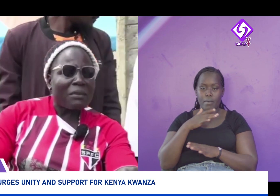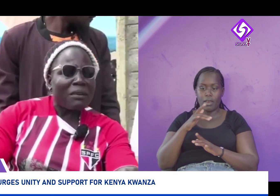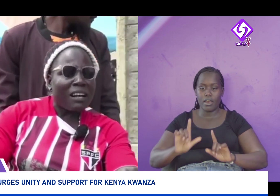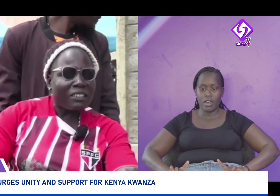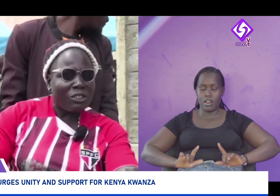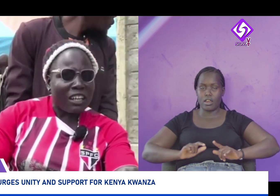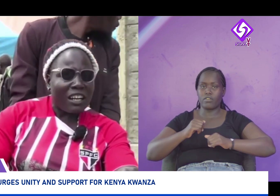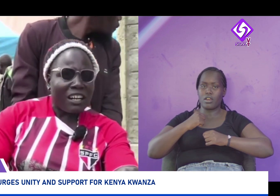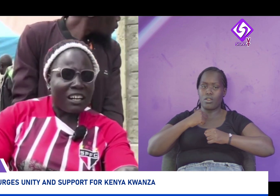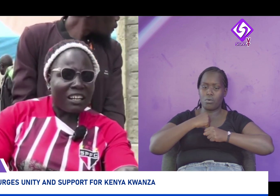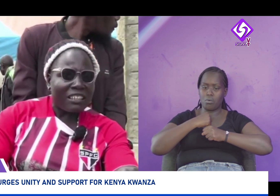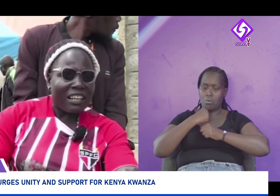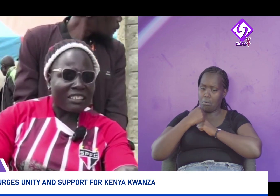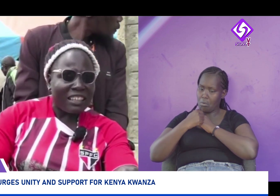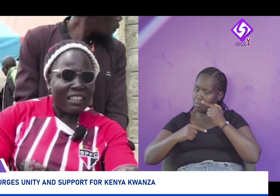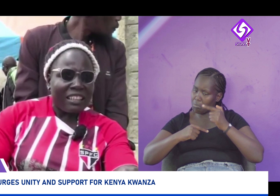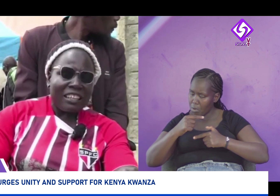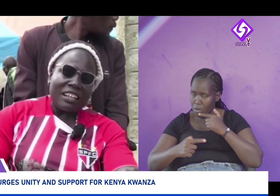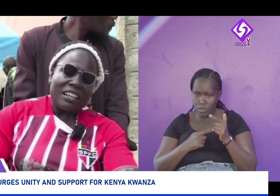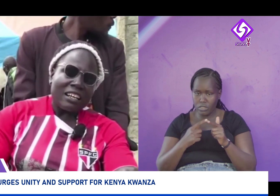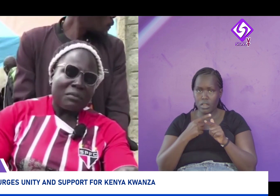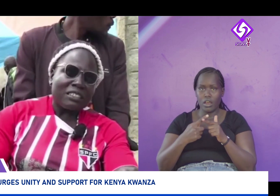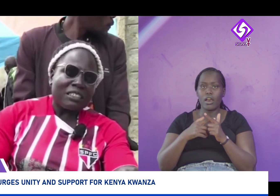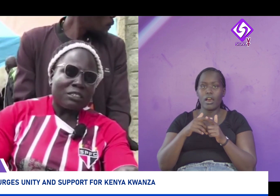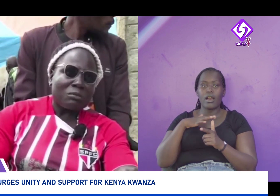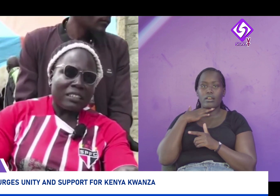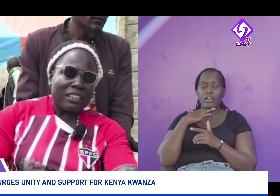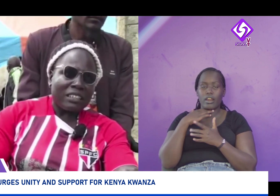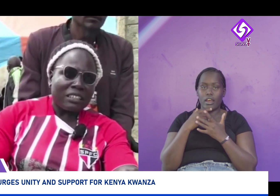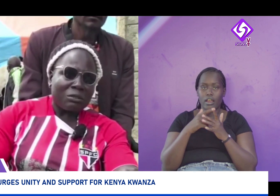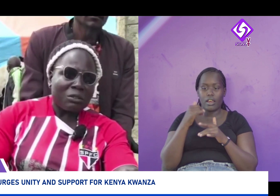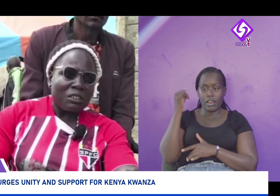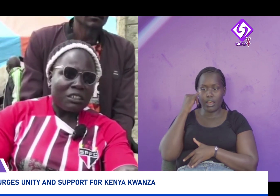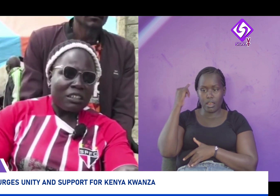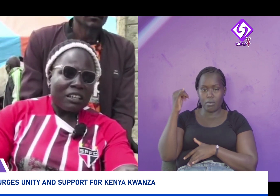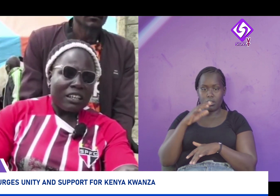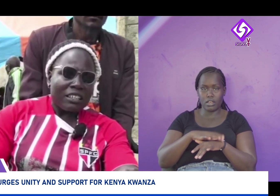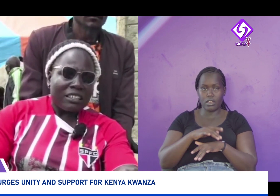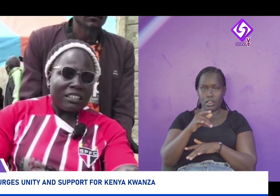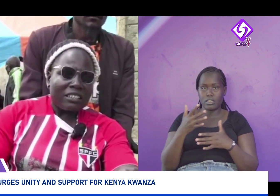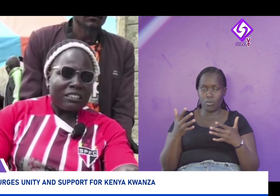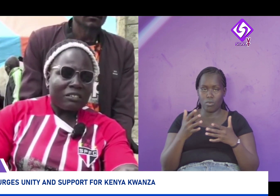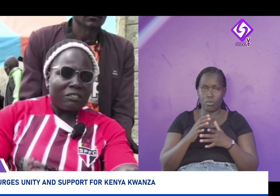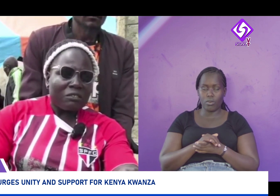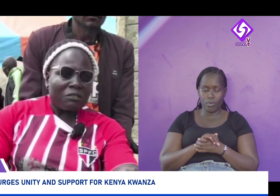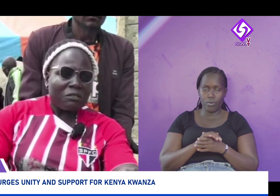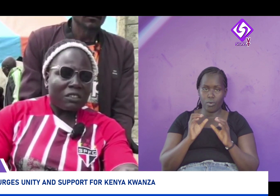baba akachoka akaaga akaniacha. Imagine hatukupata hii kitu, lakini